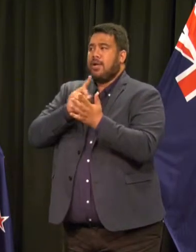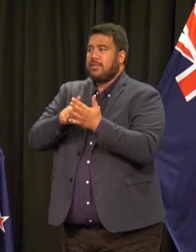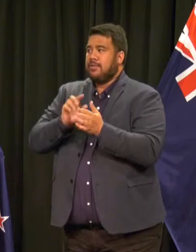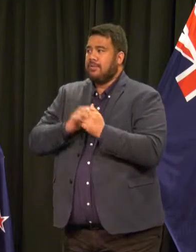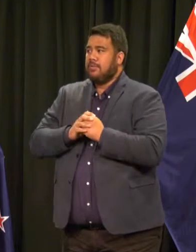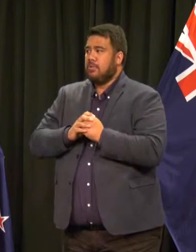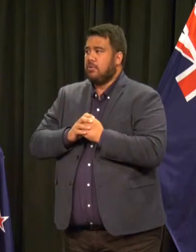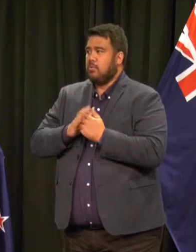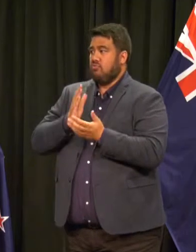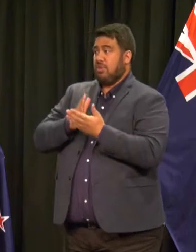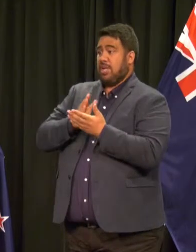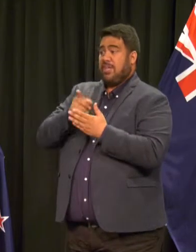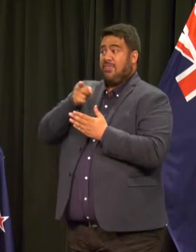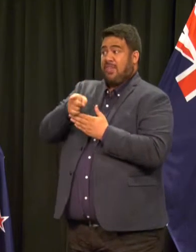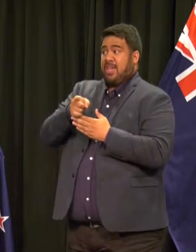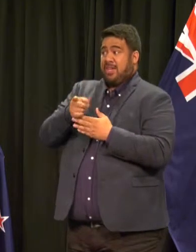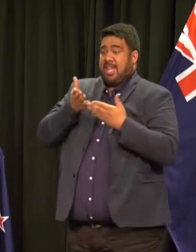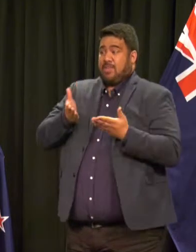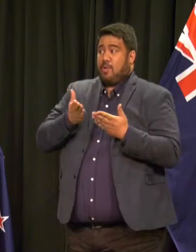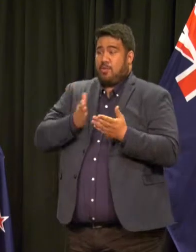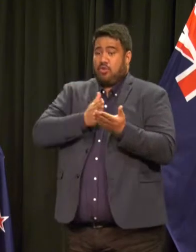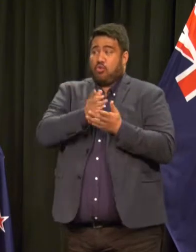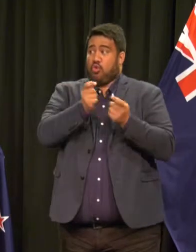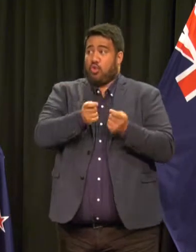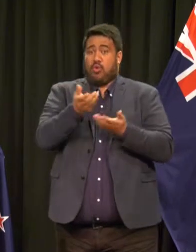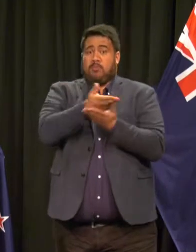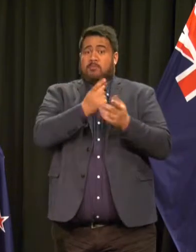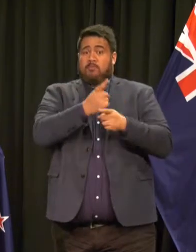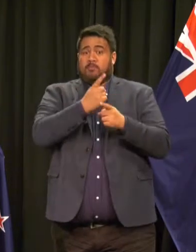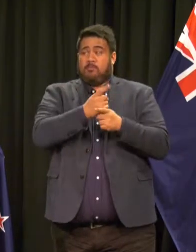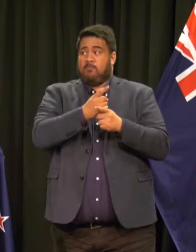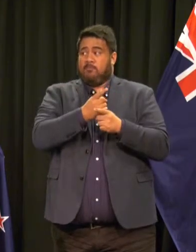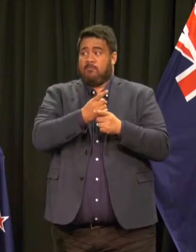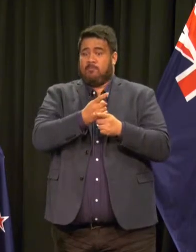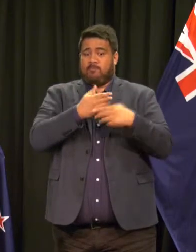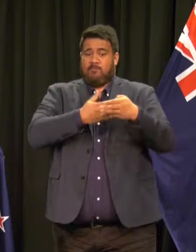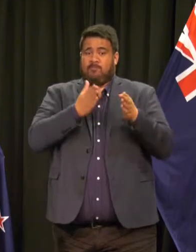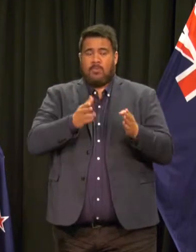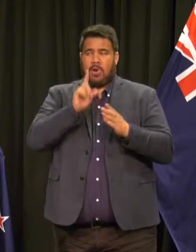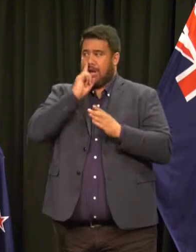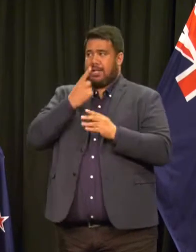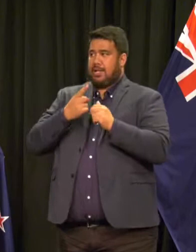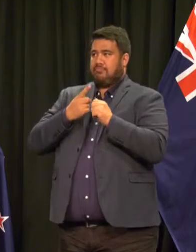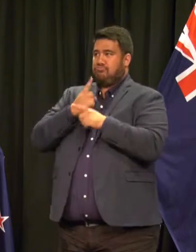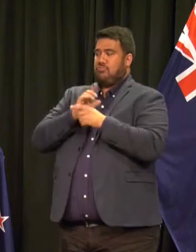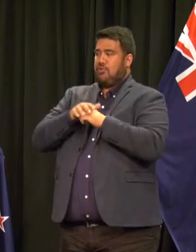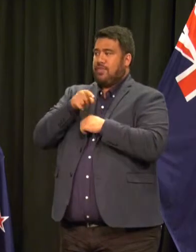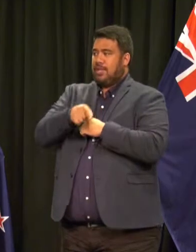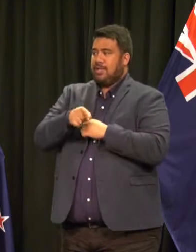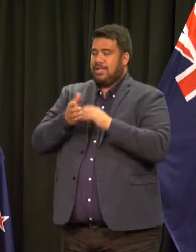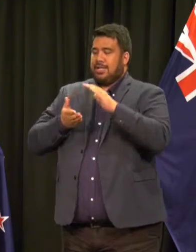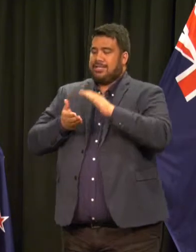sub judice. I can't answer. There hasn't been an appeal